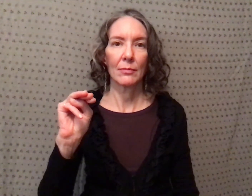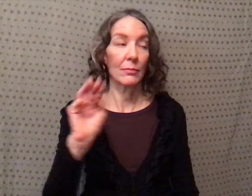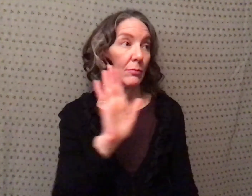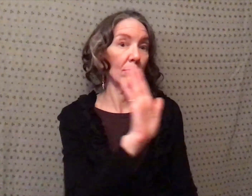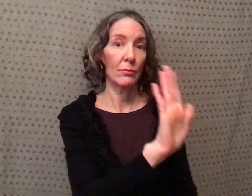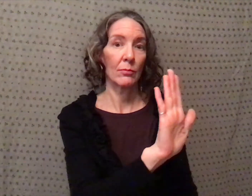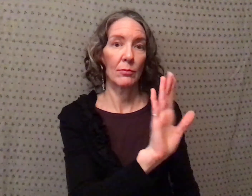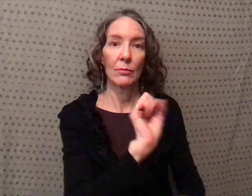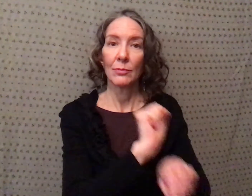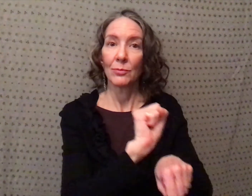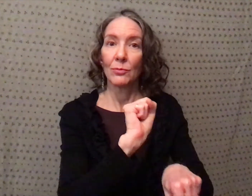Tom